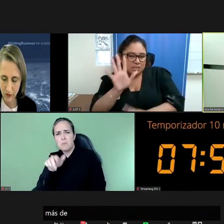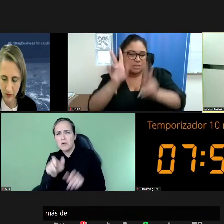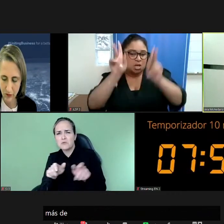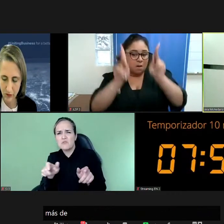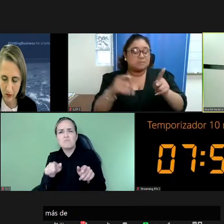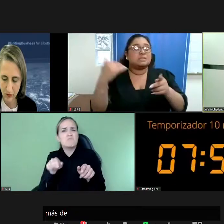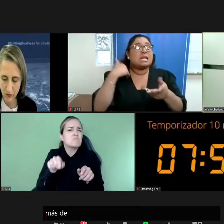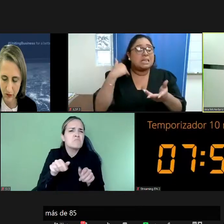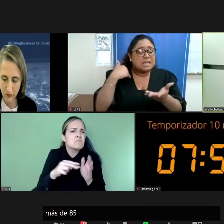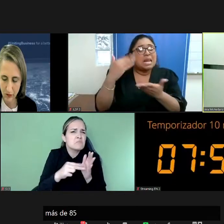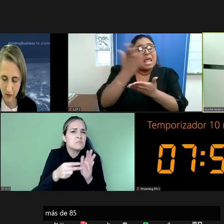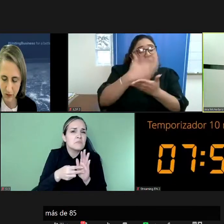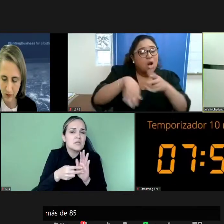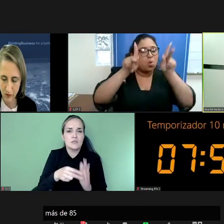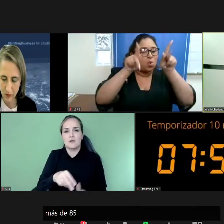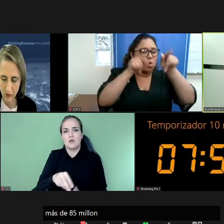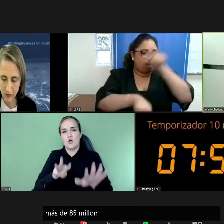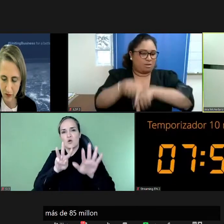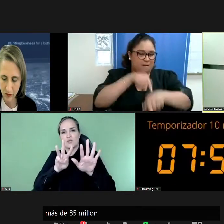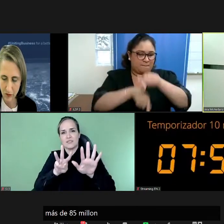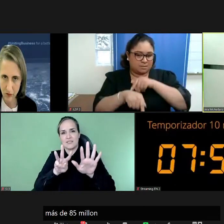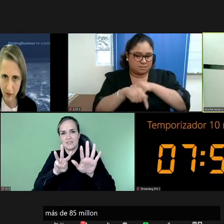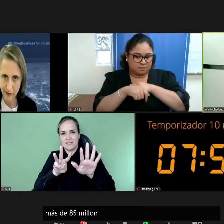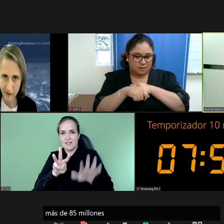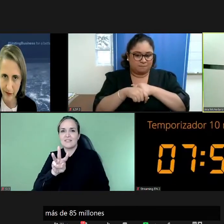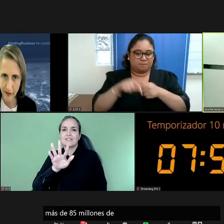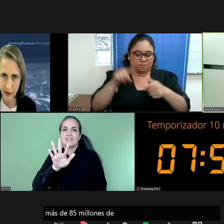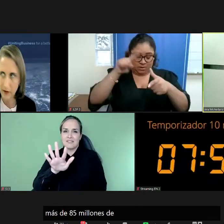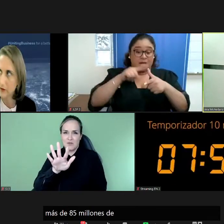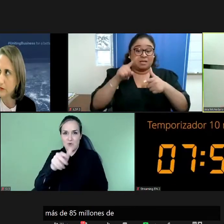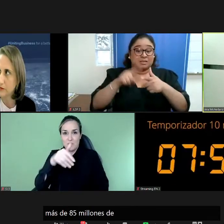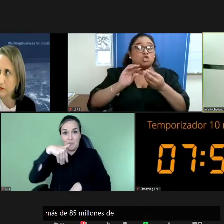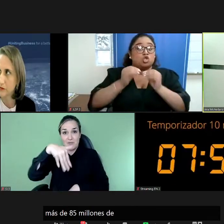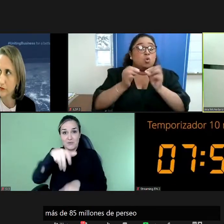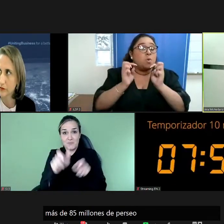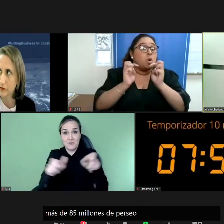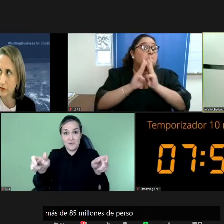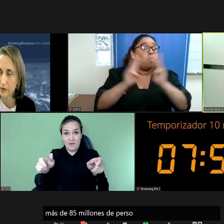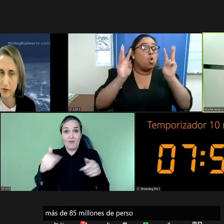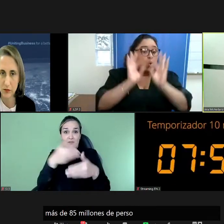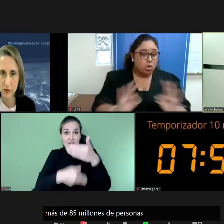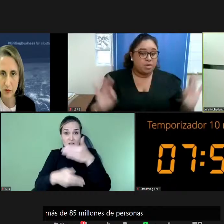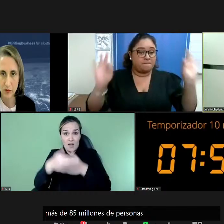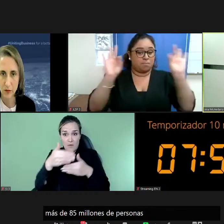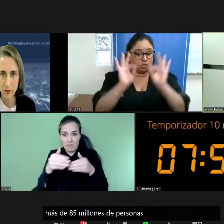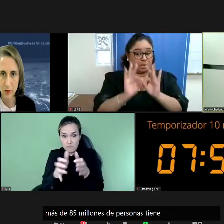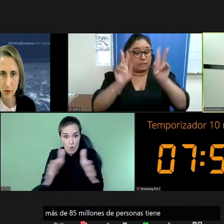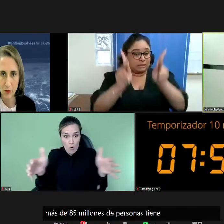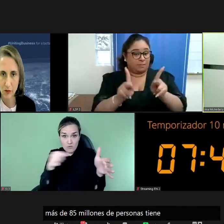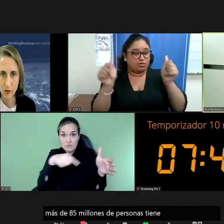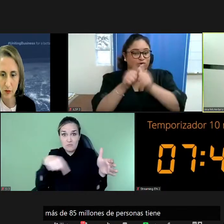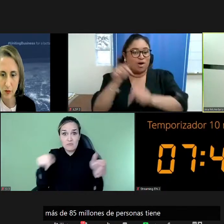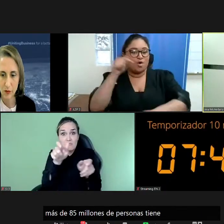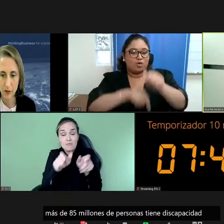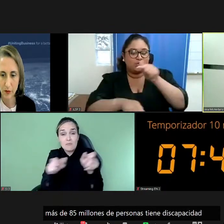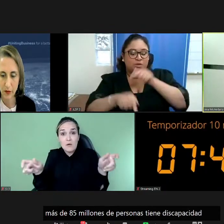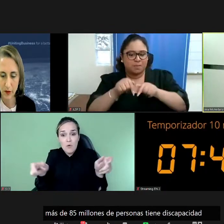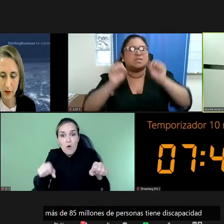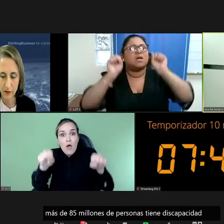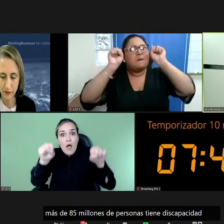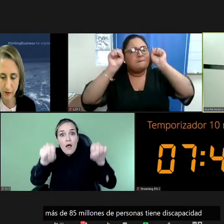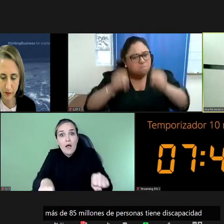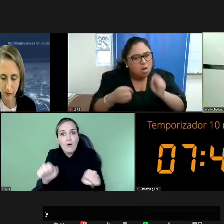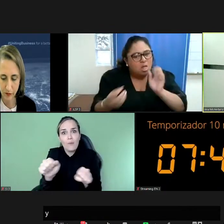million people have disabilities meaning we're talking about a huge number of people with disabilities